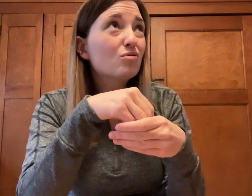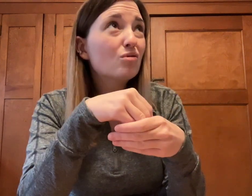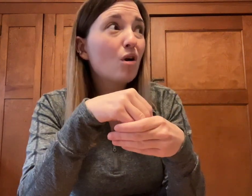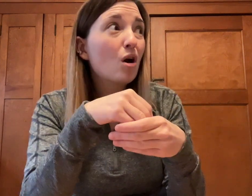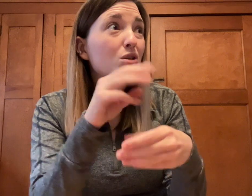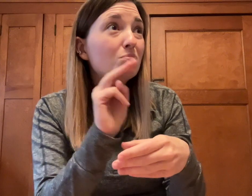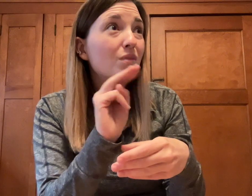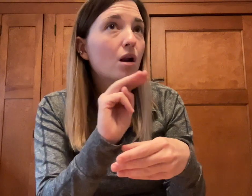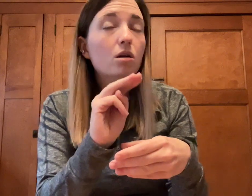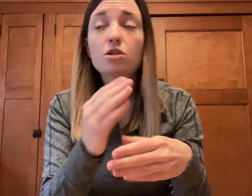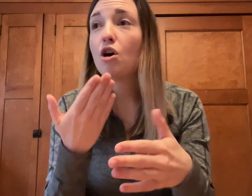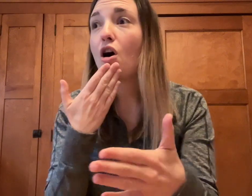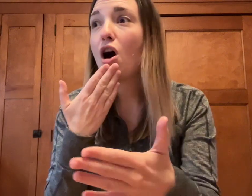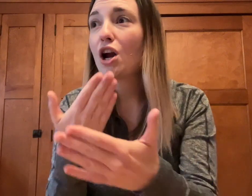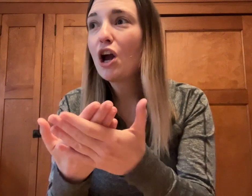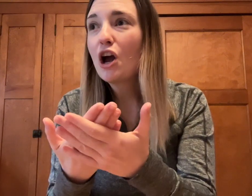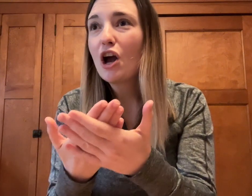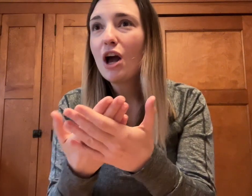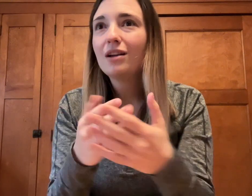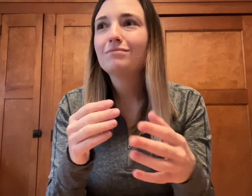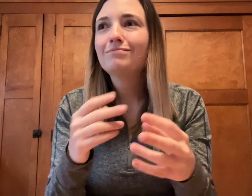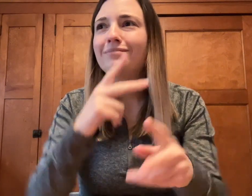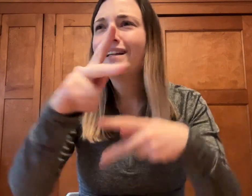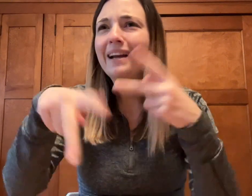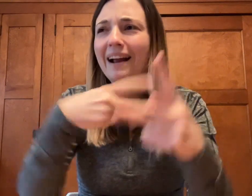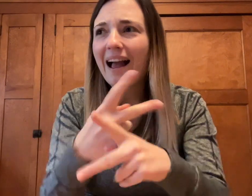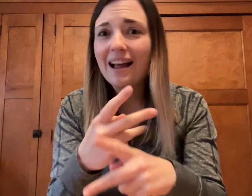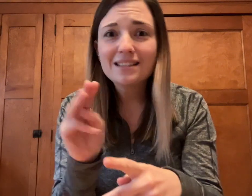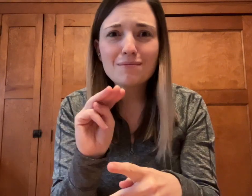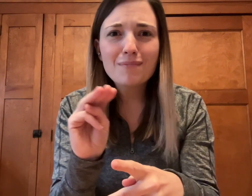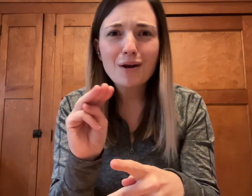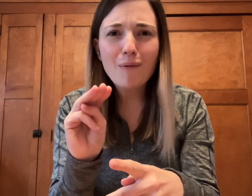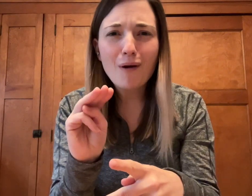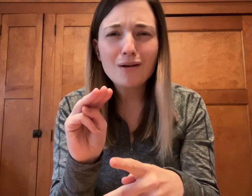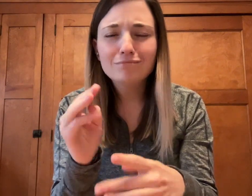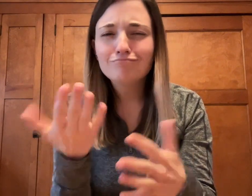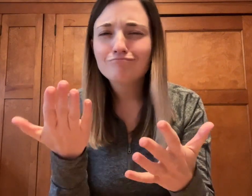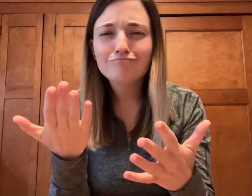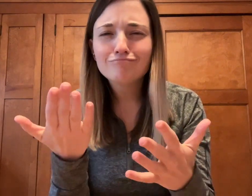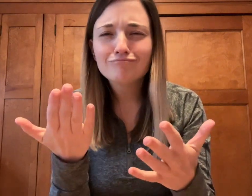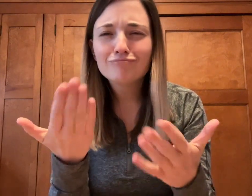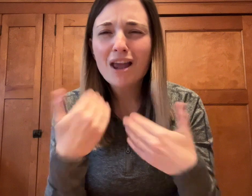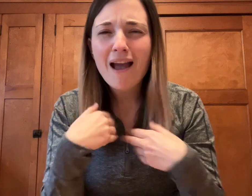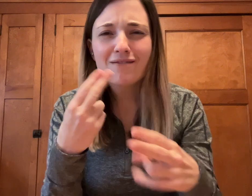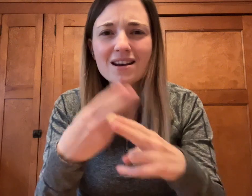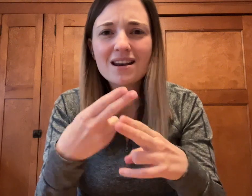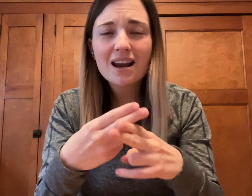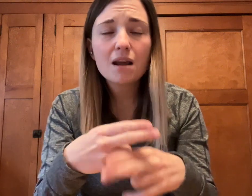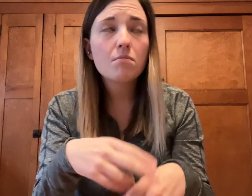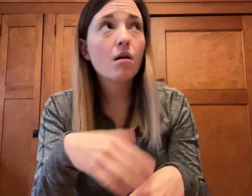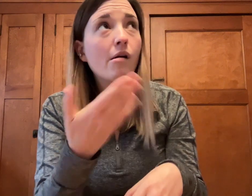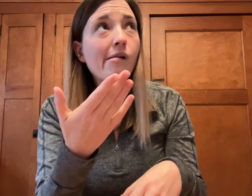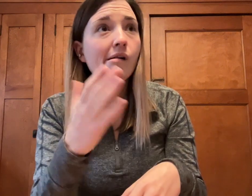we store, by the way, when we in our skeletal system? Some useful minerals or things we store. Name one? Calcium. Calcium. Okay, good. And name another